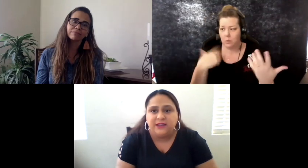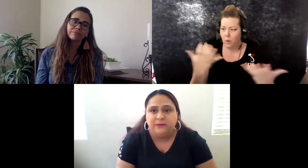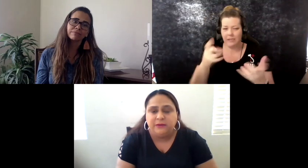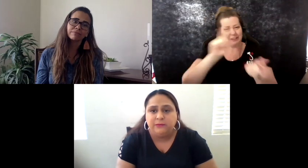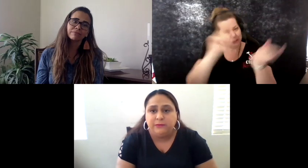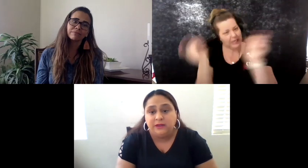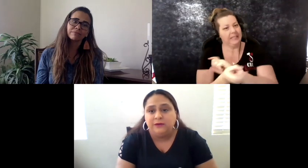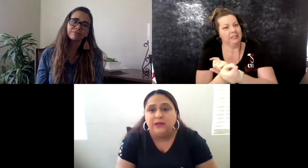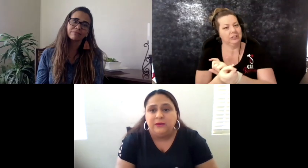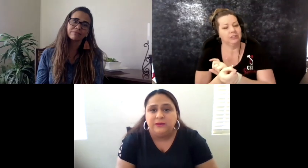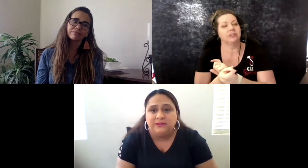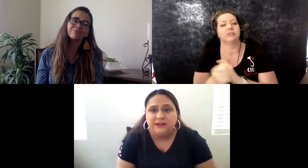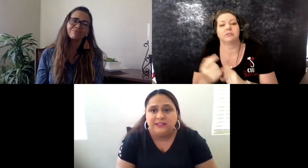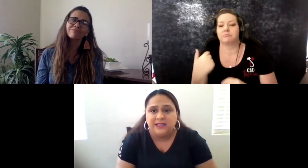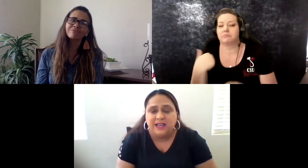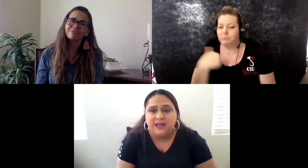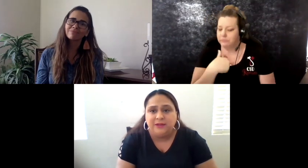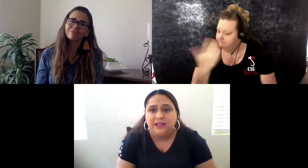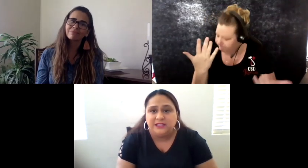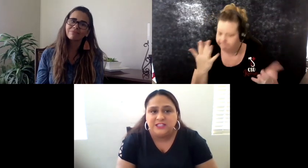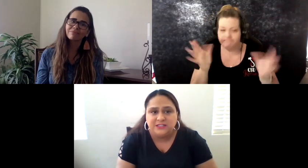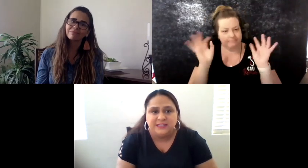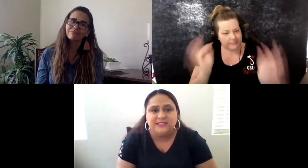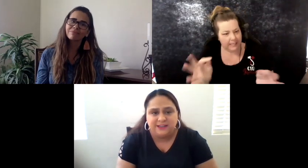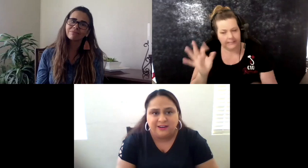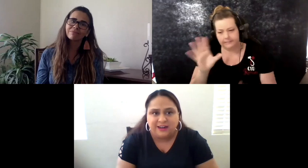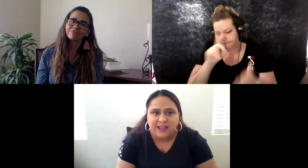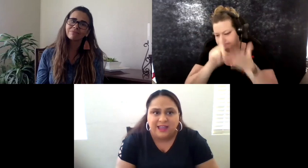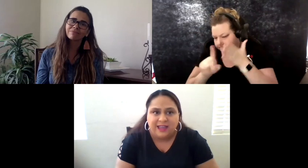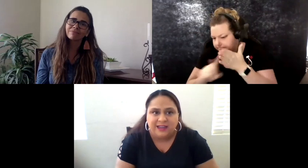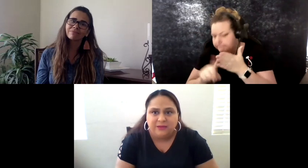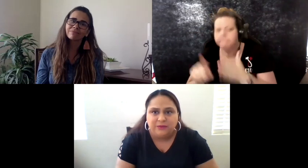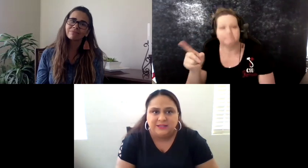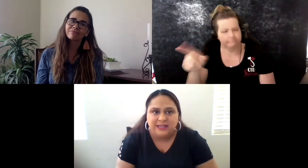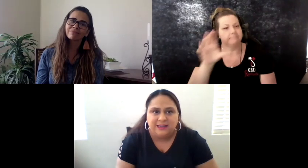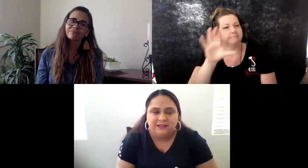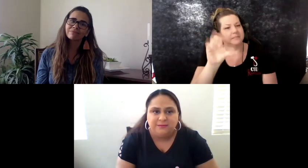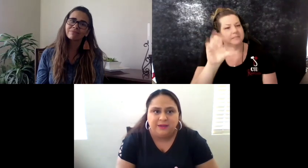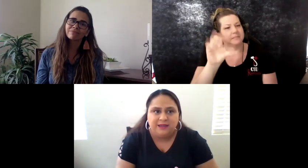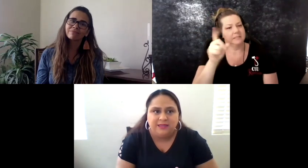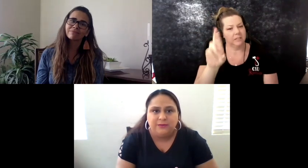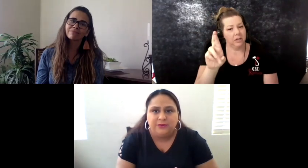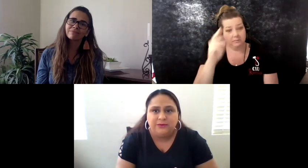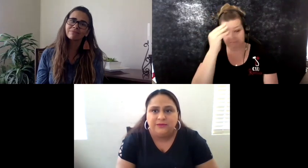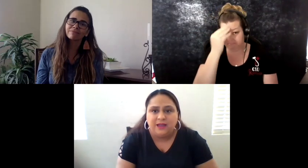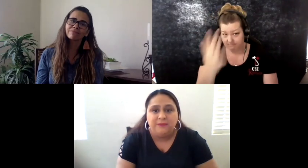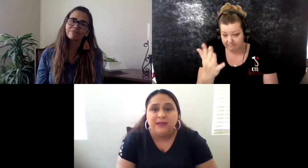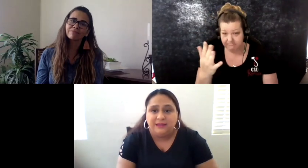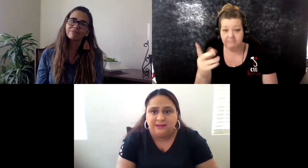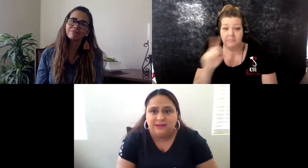that's how we started looking into CSDR. And I will say it's been the